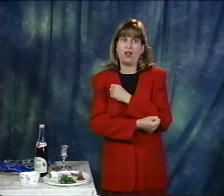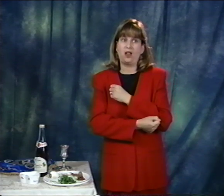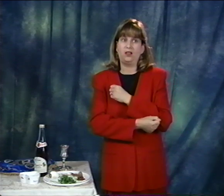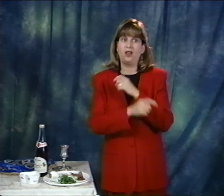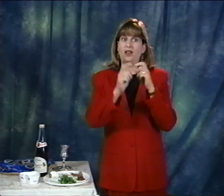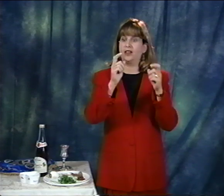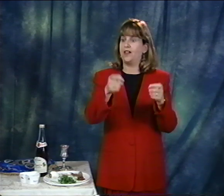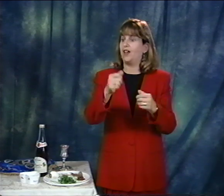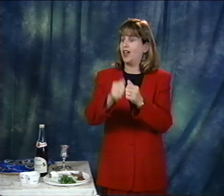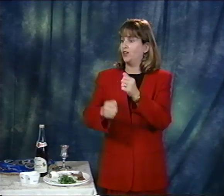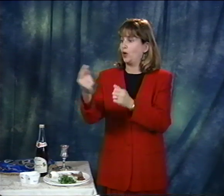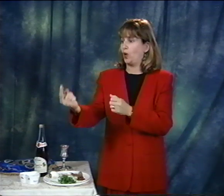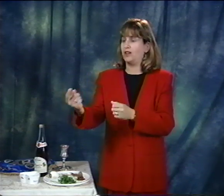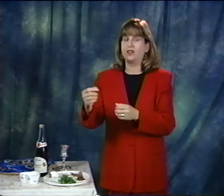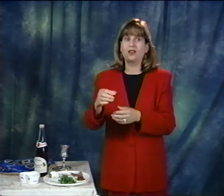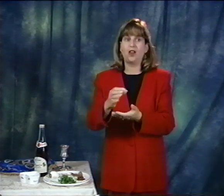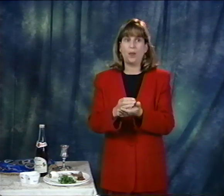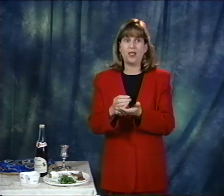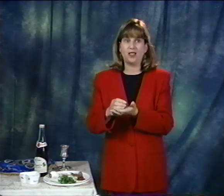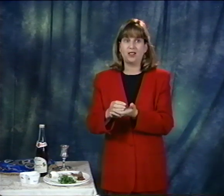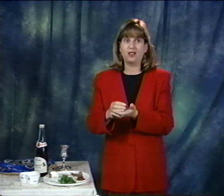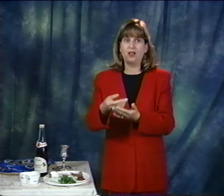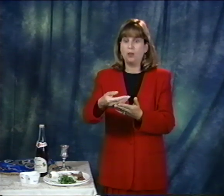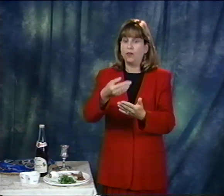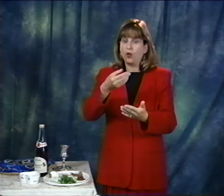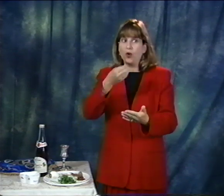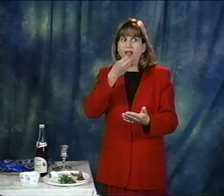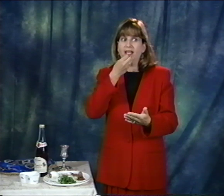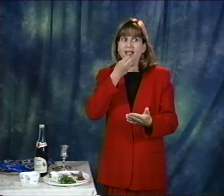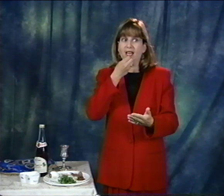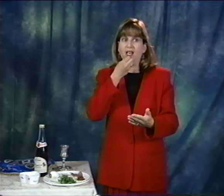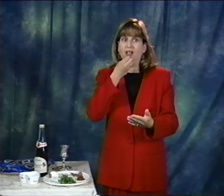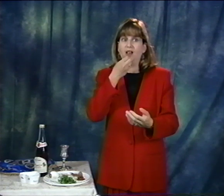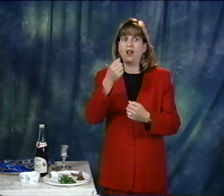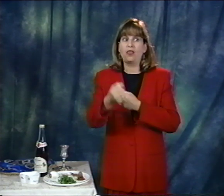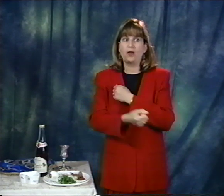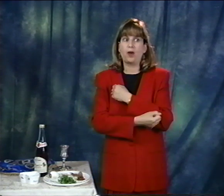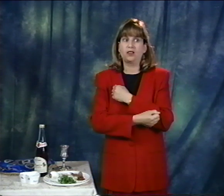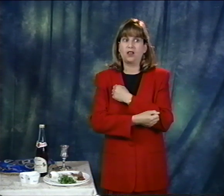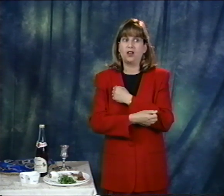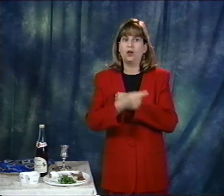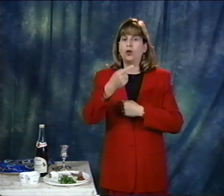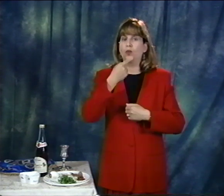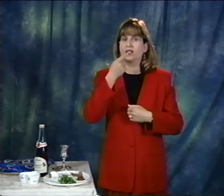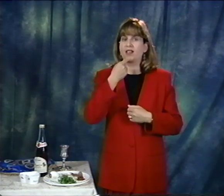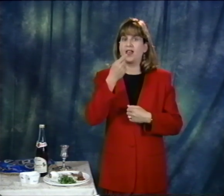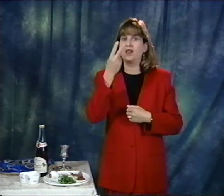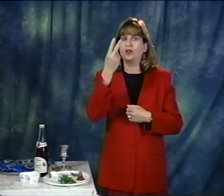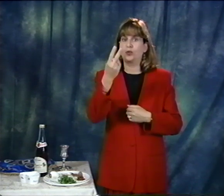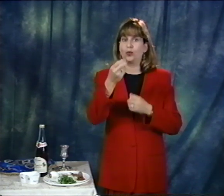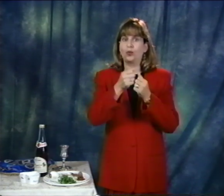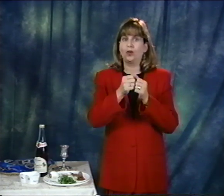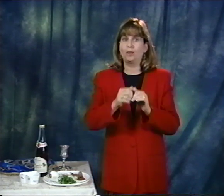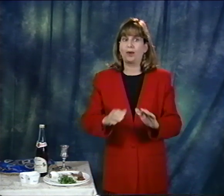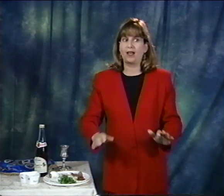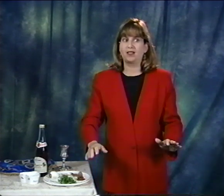Let us break the matzah and give everyone a piece. Before eating the matzah, we say two